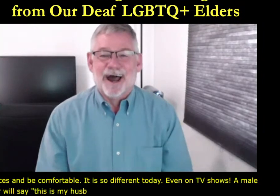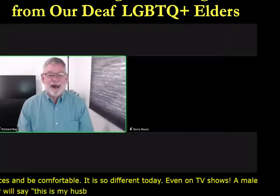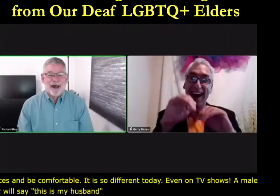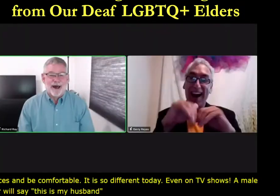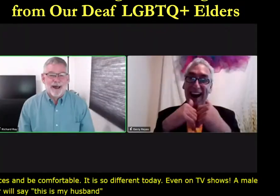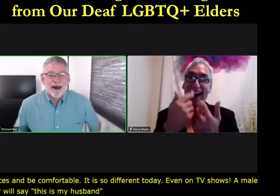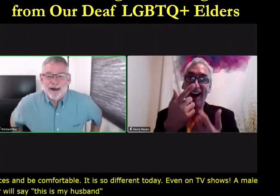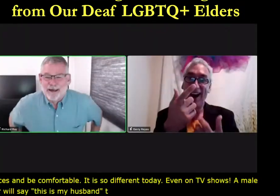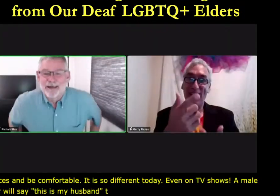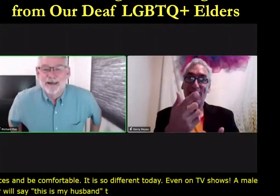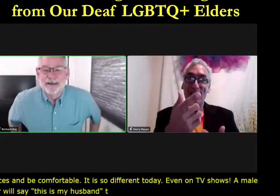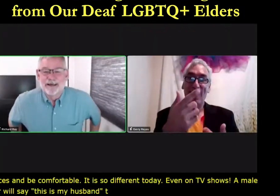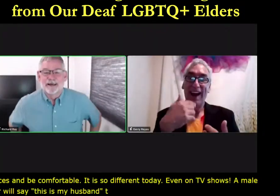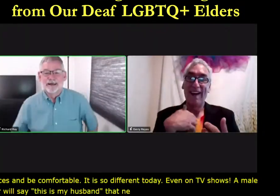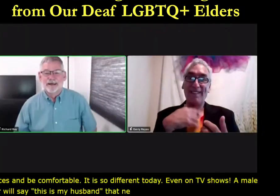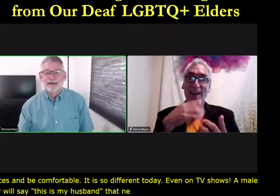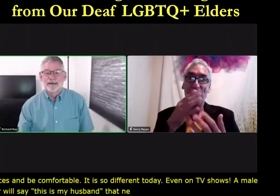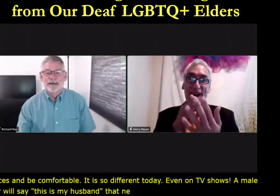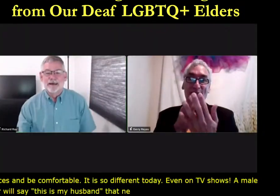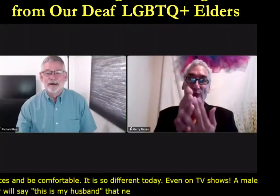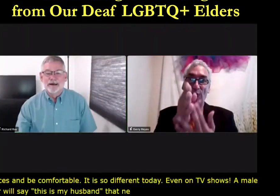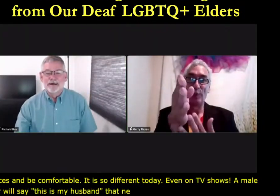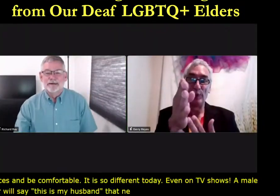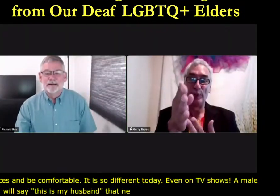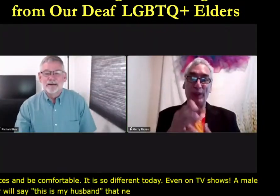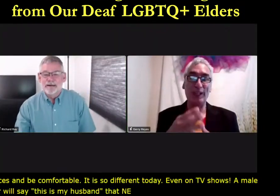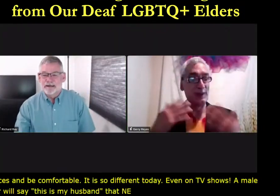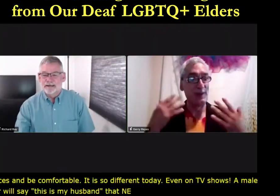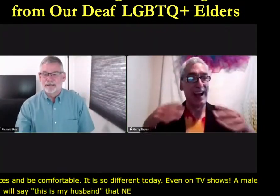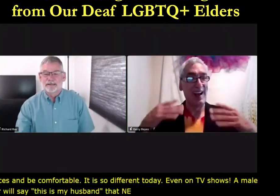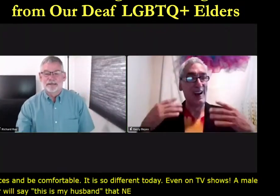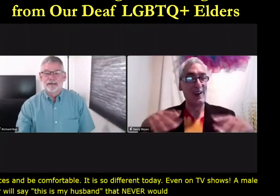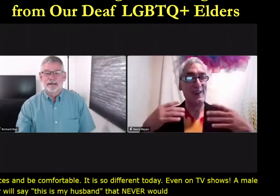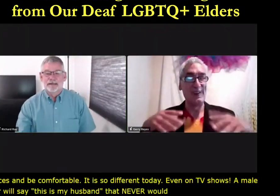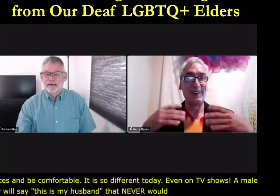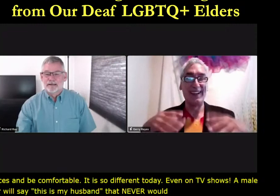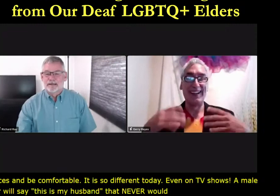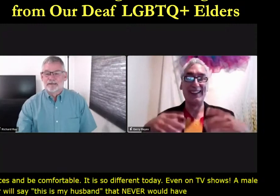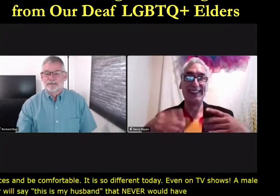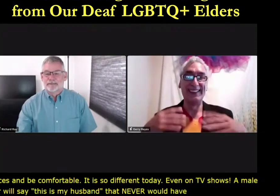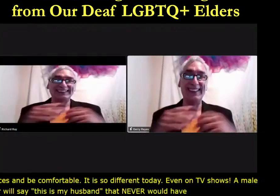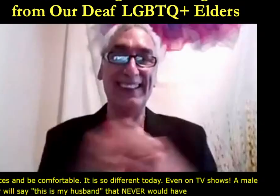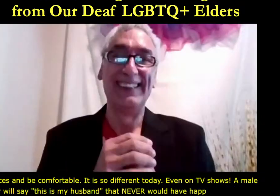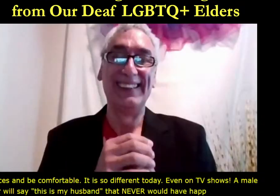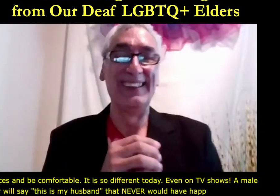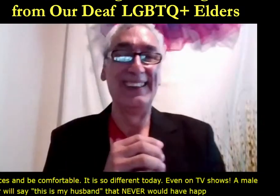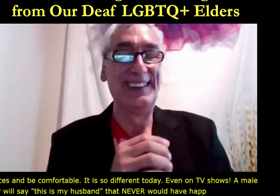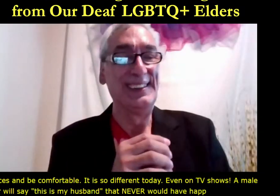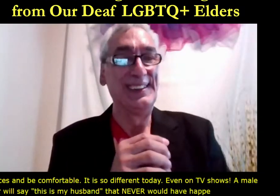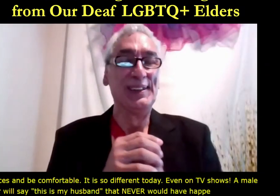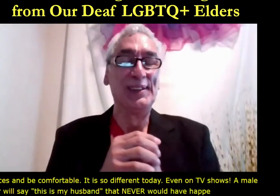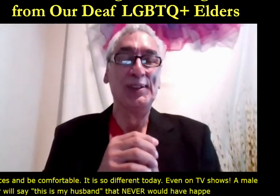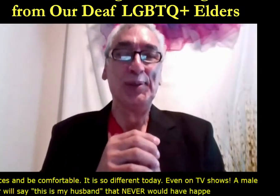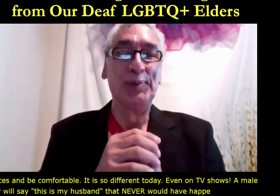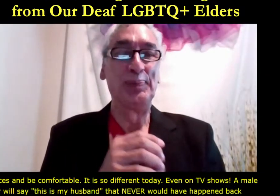awesome awesome i get how you've been through all of that wow amazing